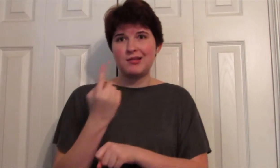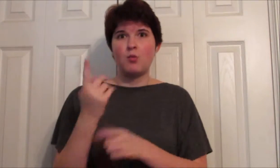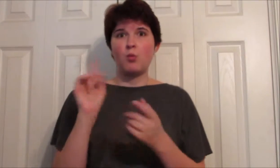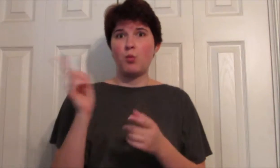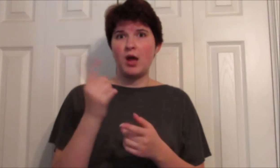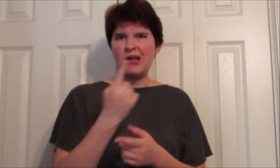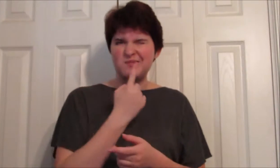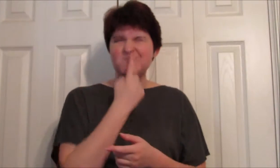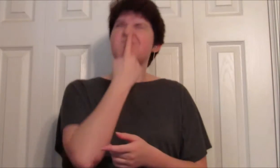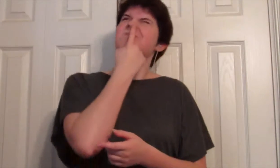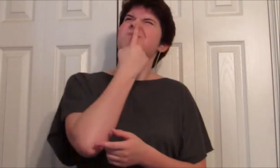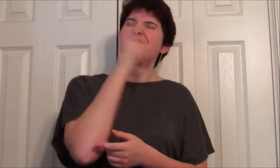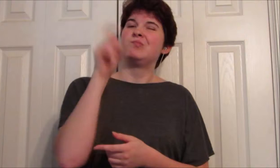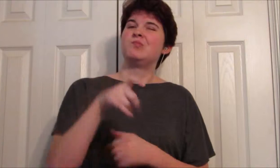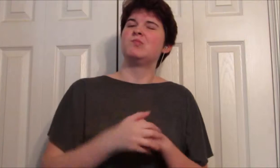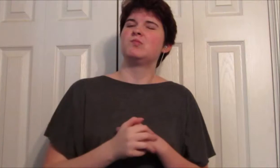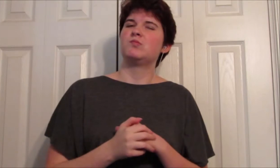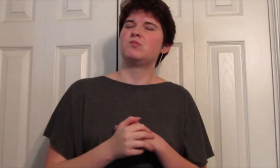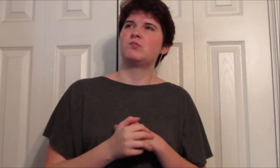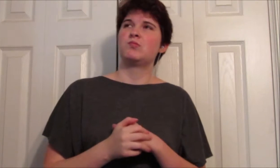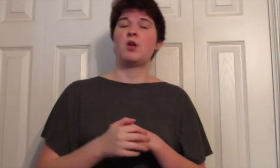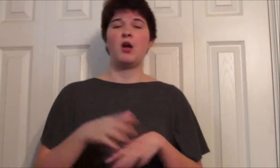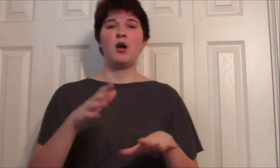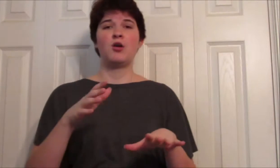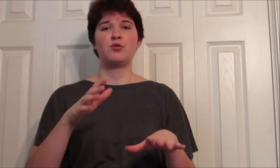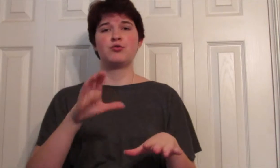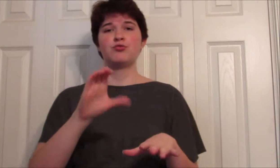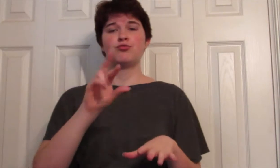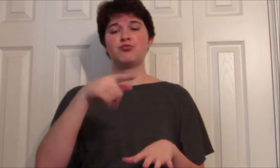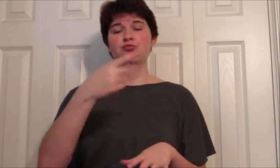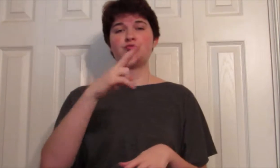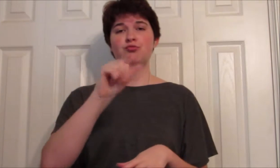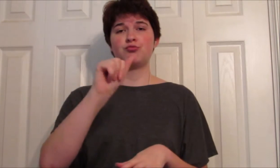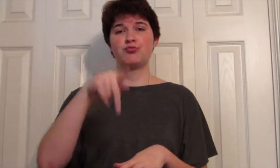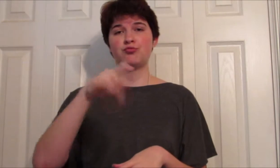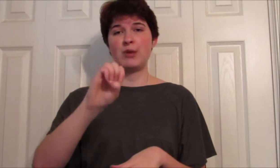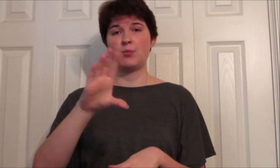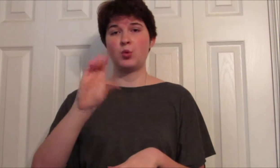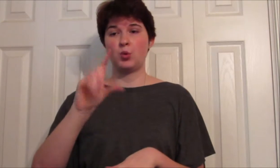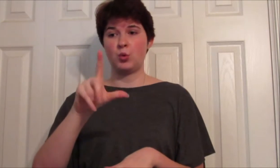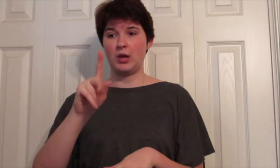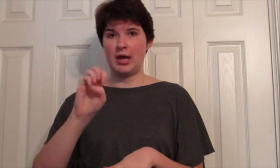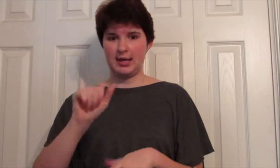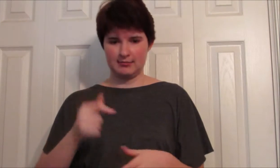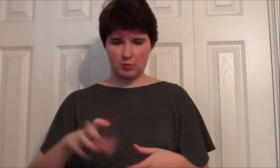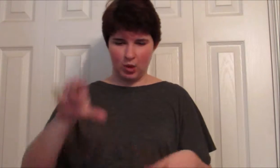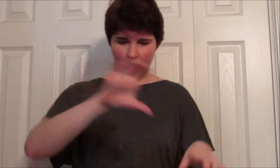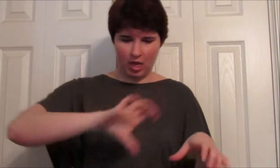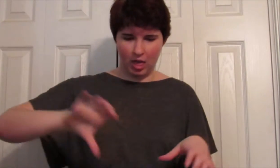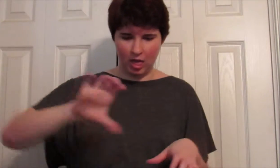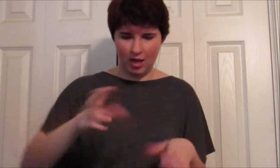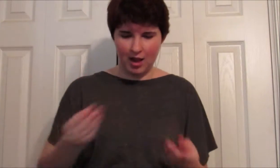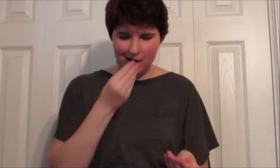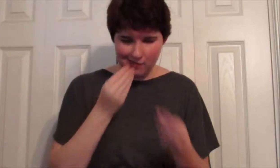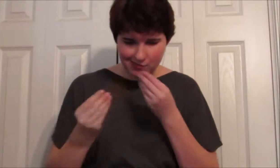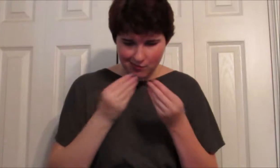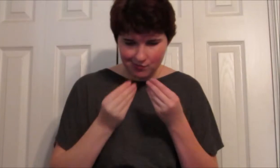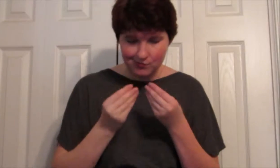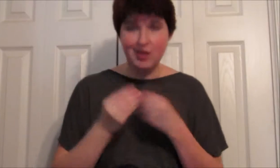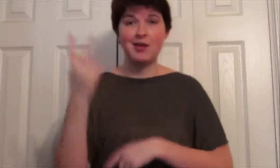your left nostril. Pour grape Kool-Aid over mashed potatoes and eat with a spoon. Day three, we're halfway through.